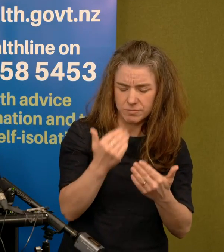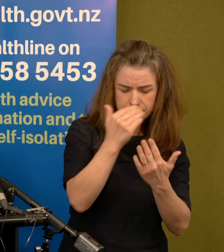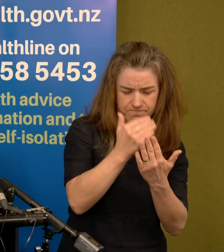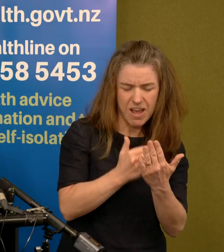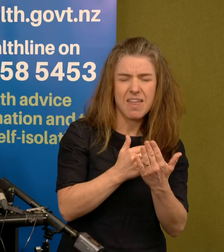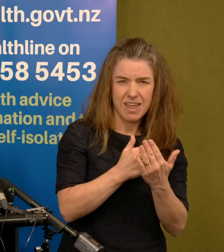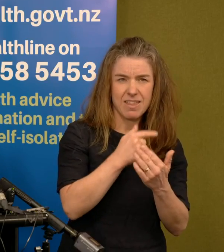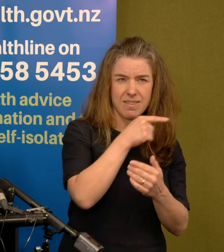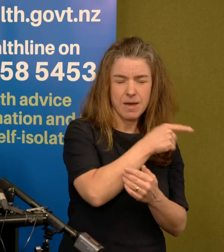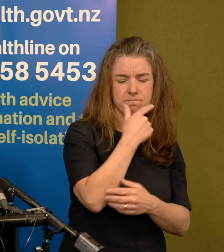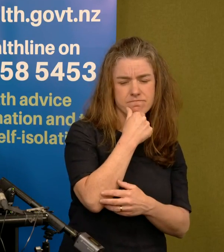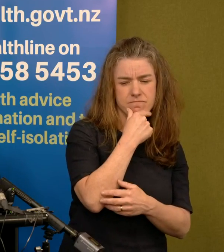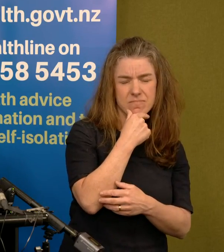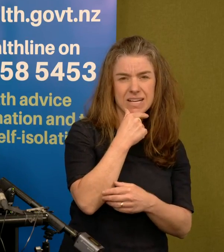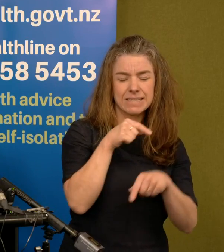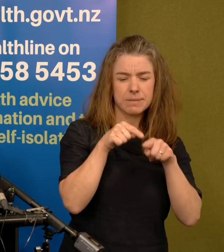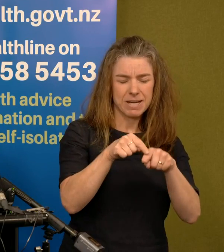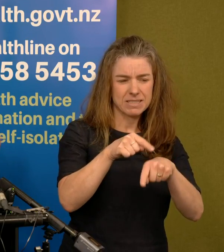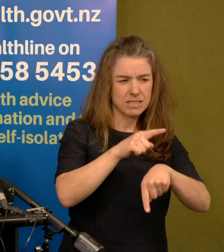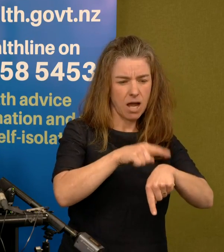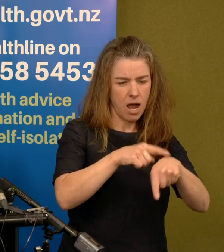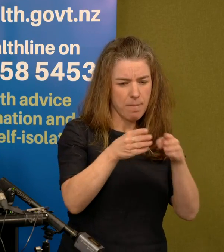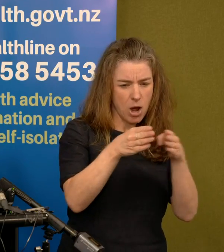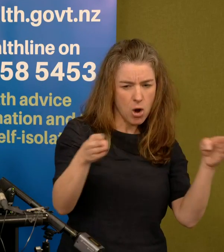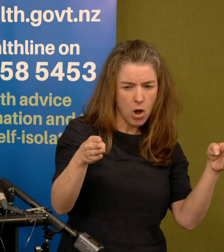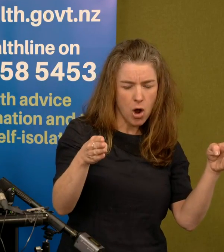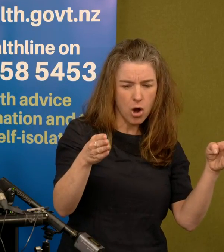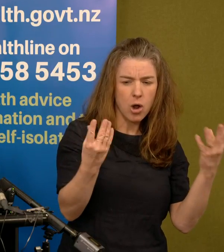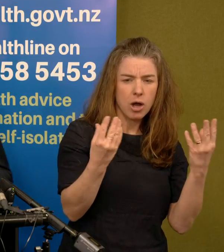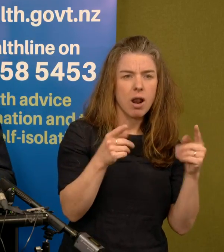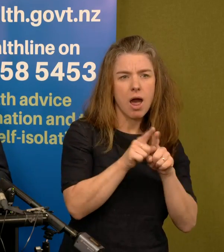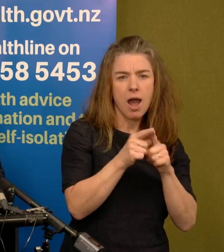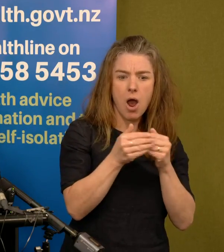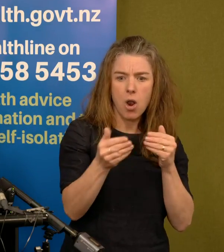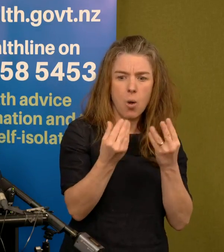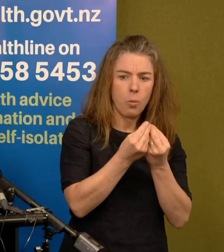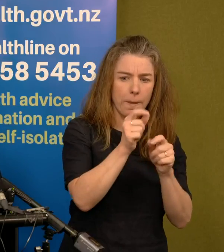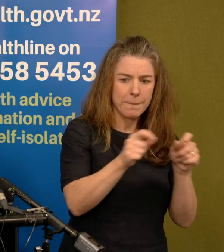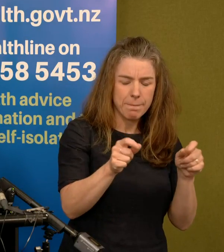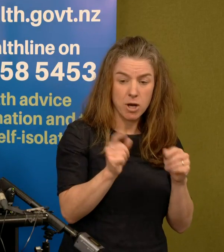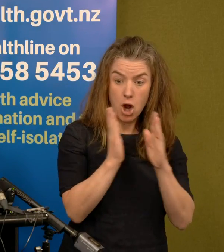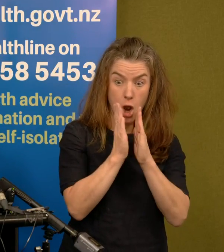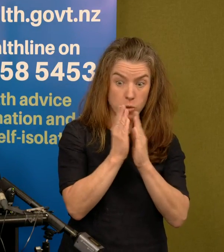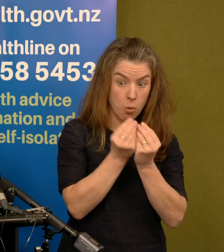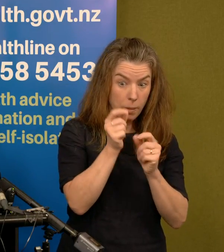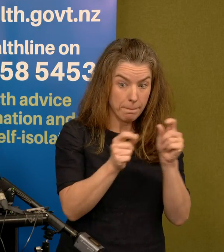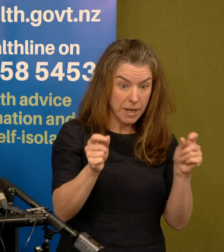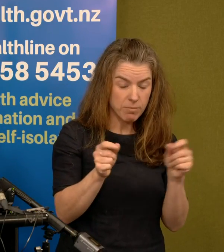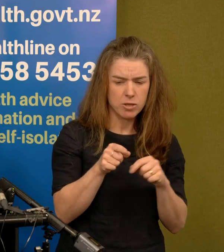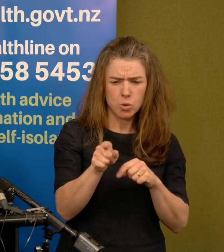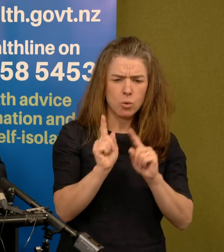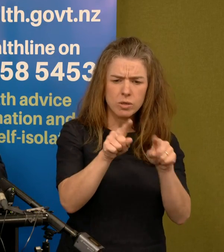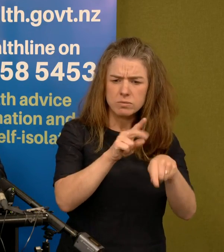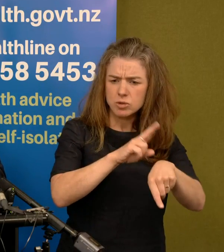assessment depending on the period of time and the proximity to other people, of course where they've sought medical attention as